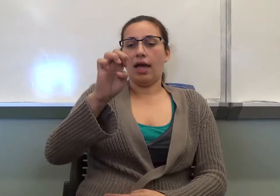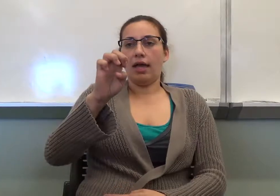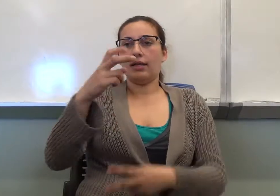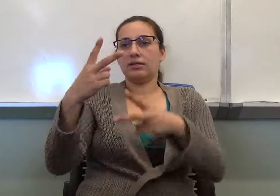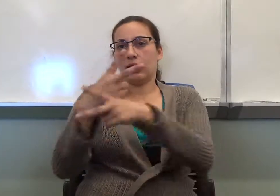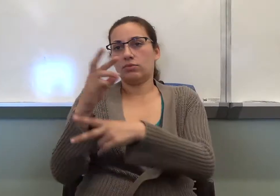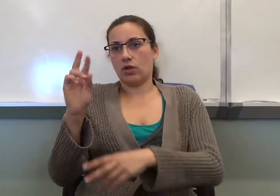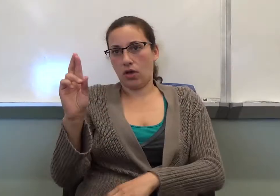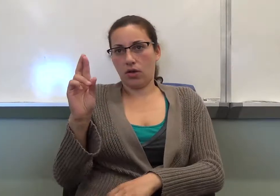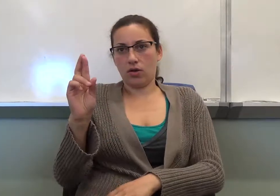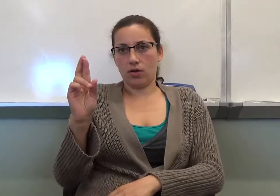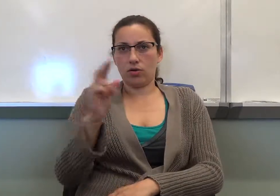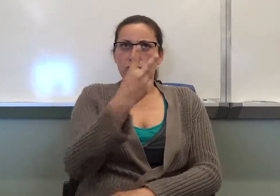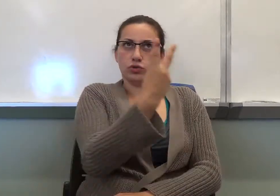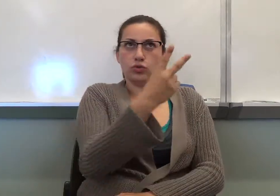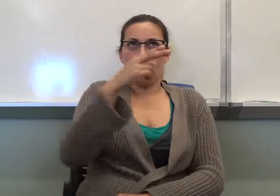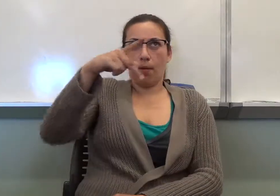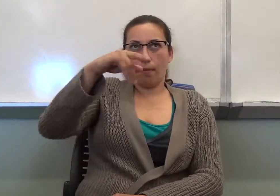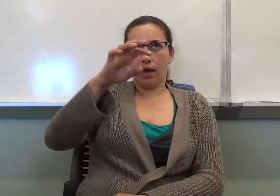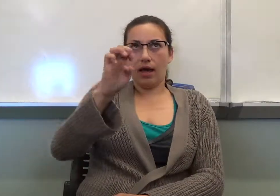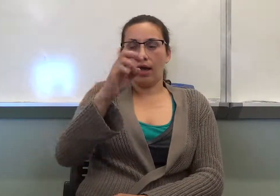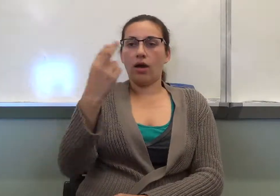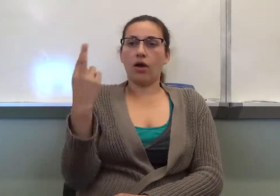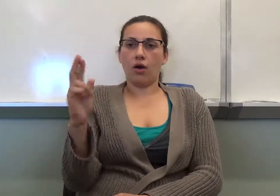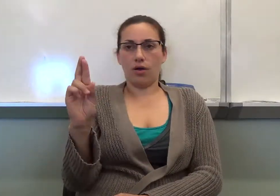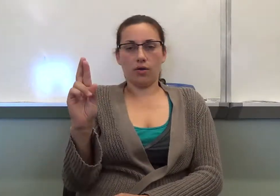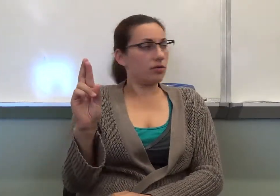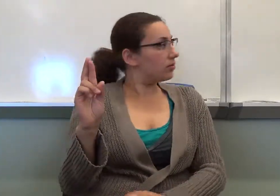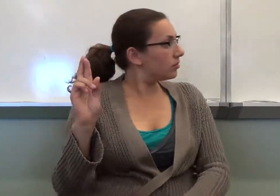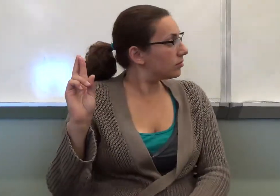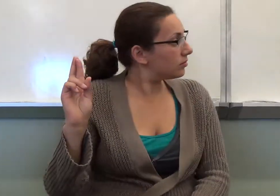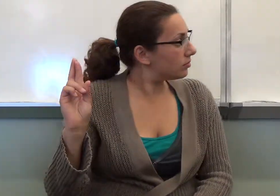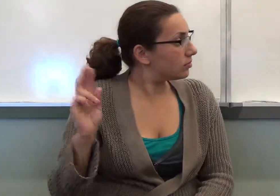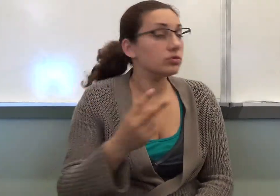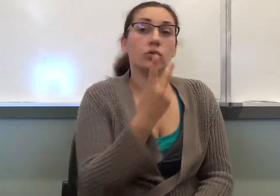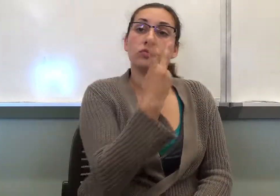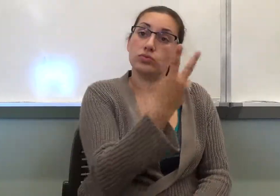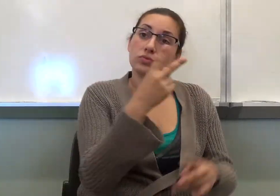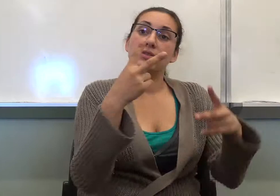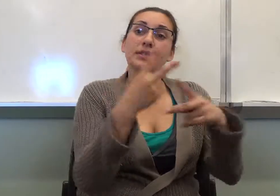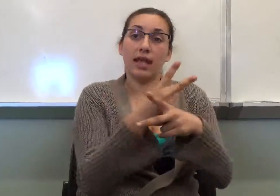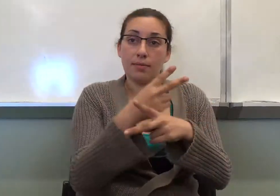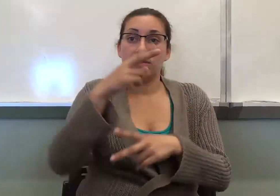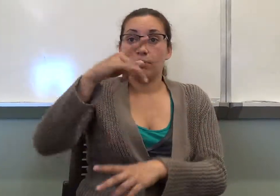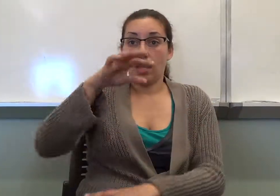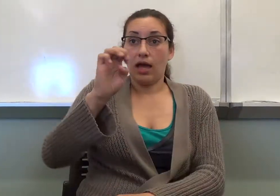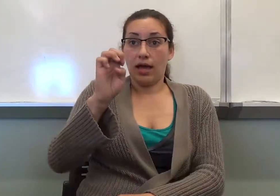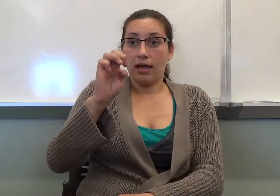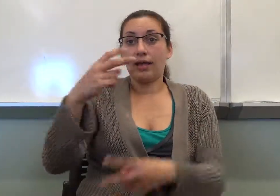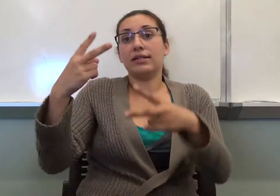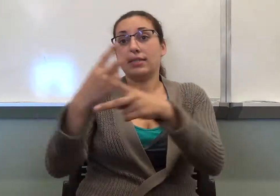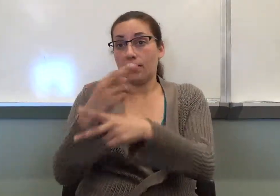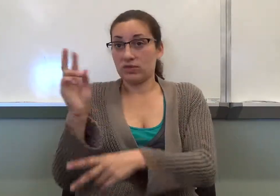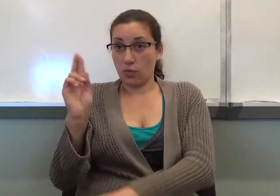Huh? Okay, so it would be 2 times pi times the radius, which is 5.1